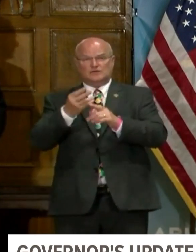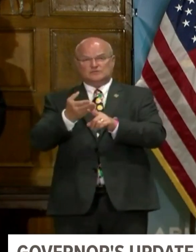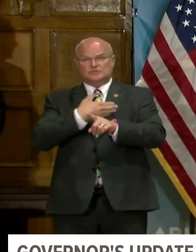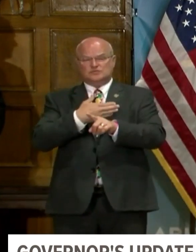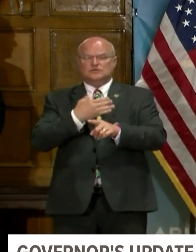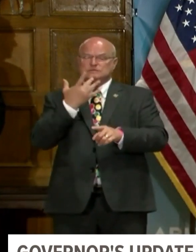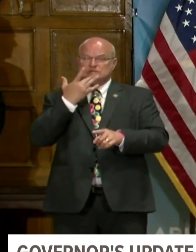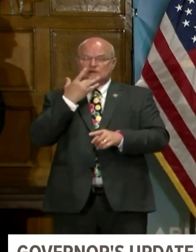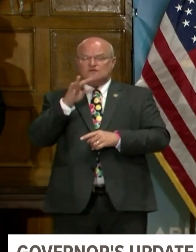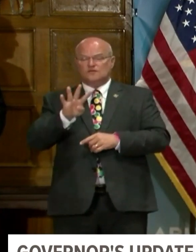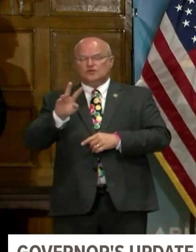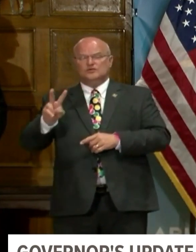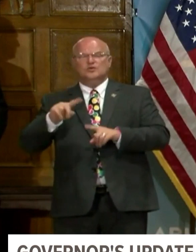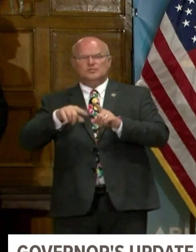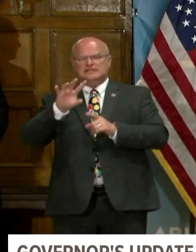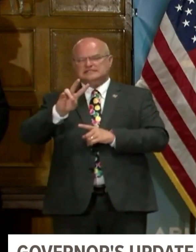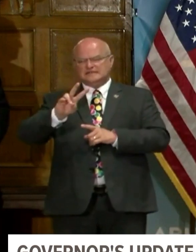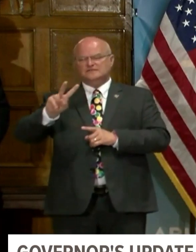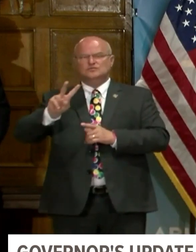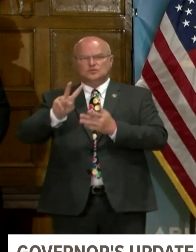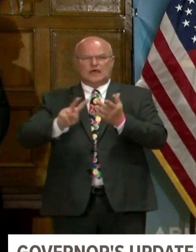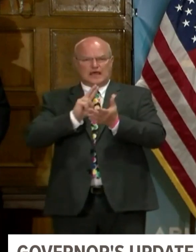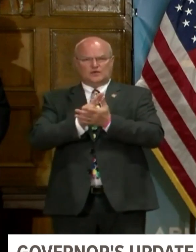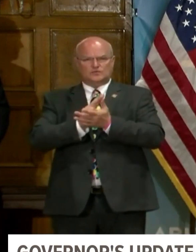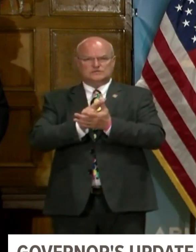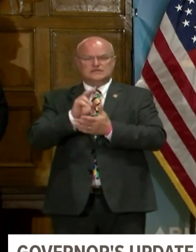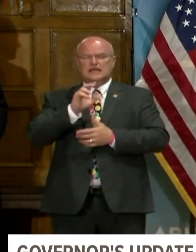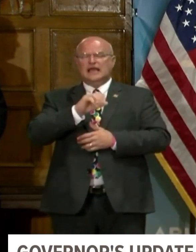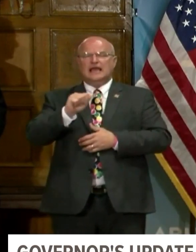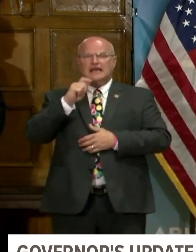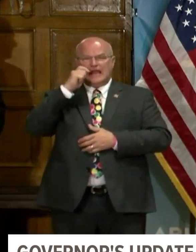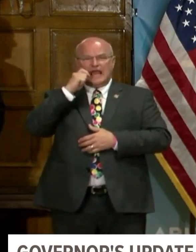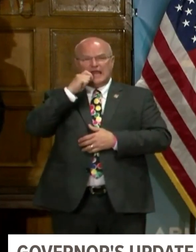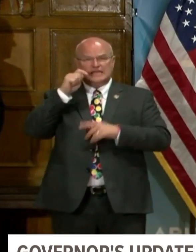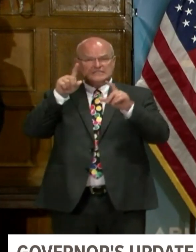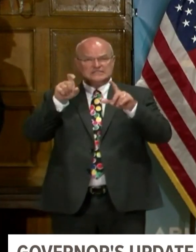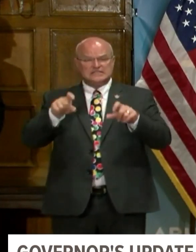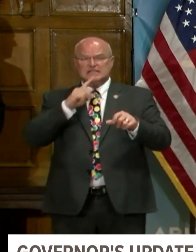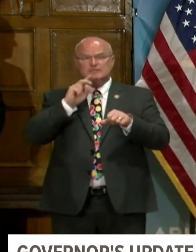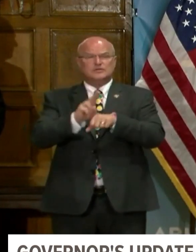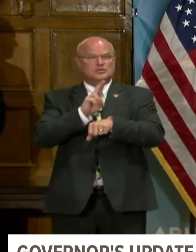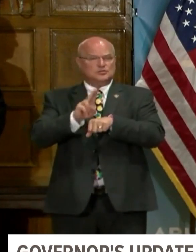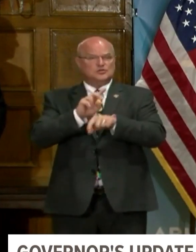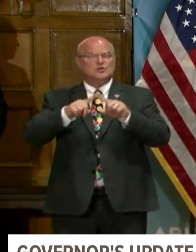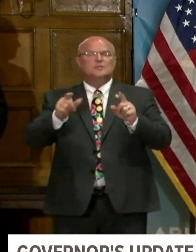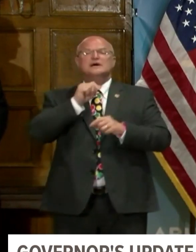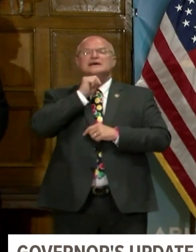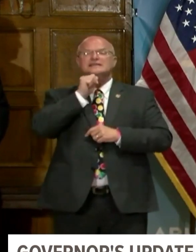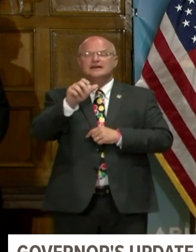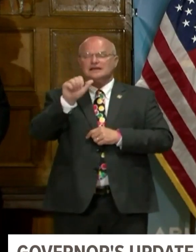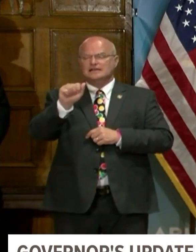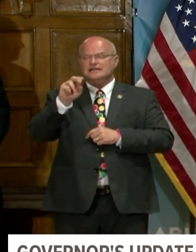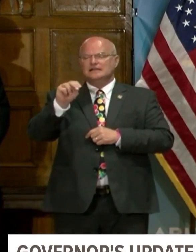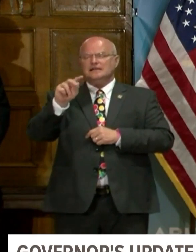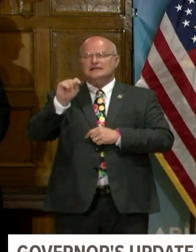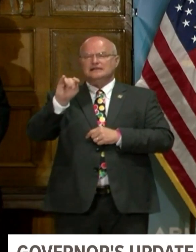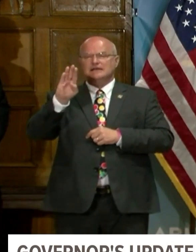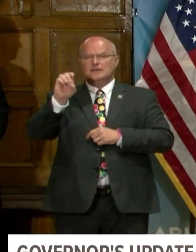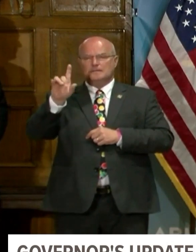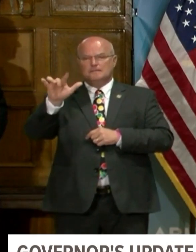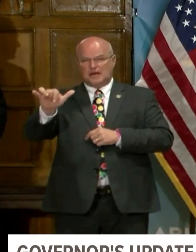within 48 hours, but 72 hours, and antigen testing where available can be used, but not antibody